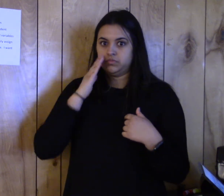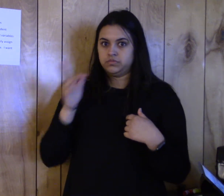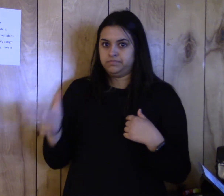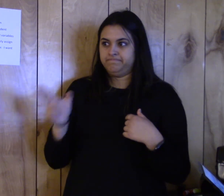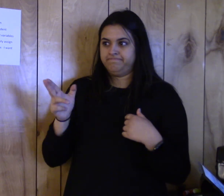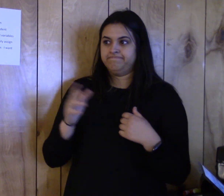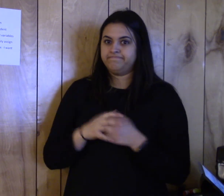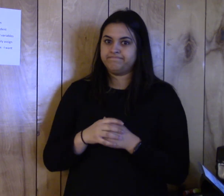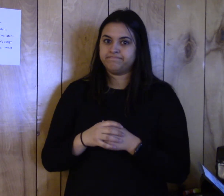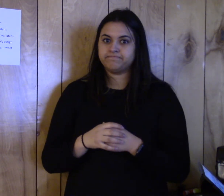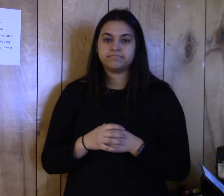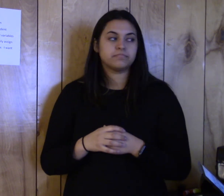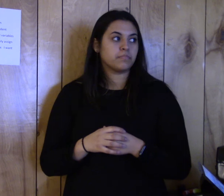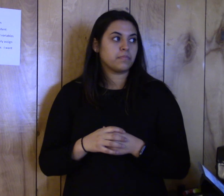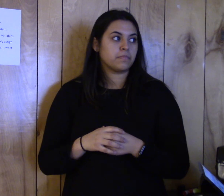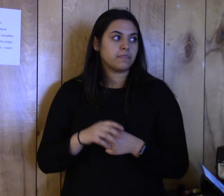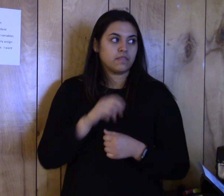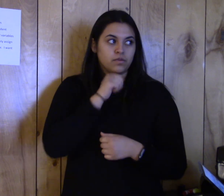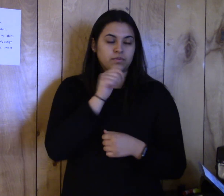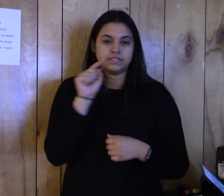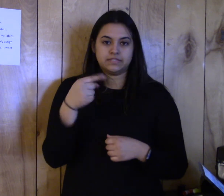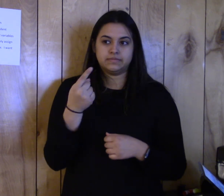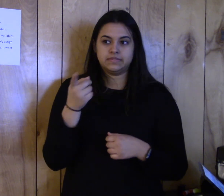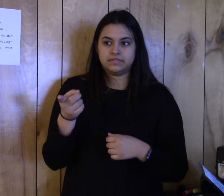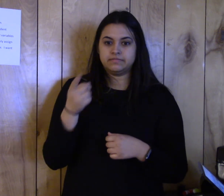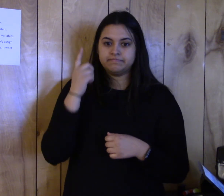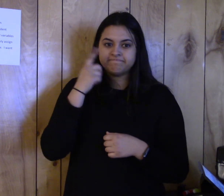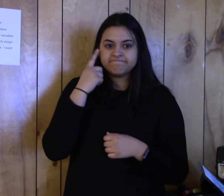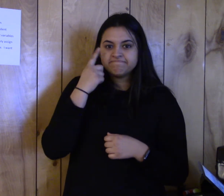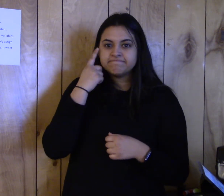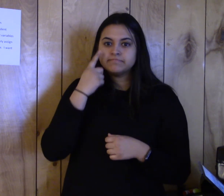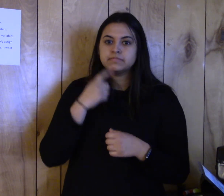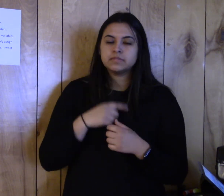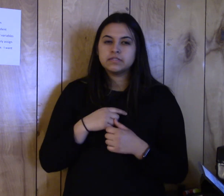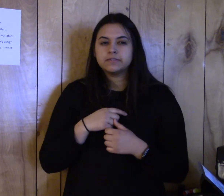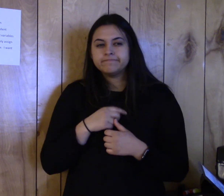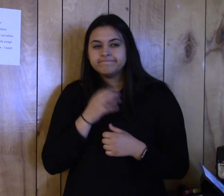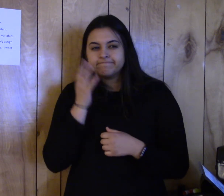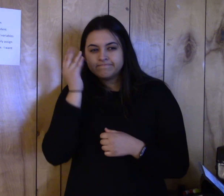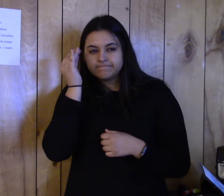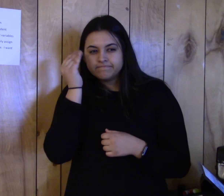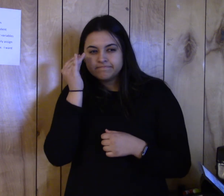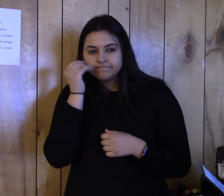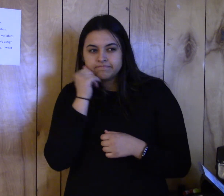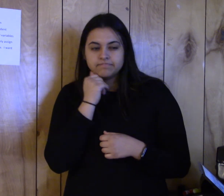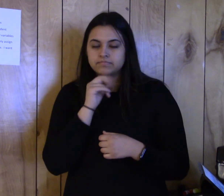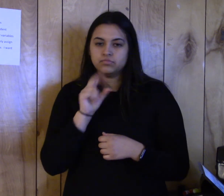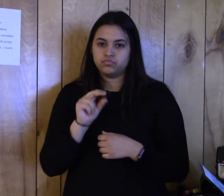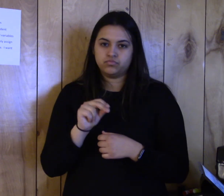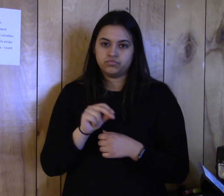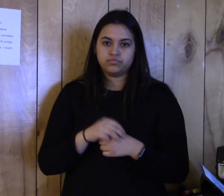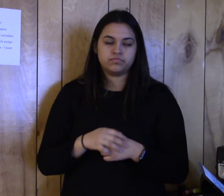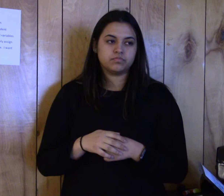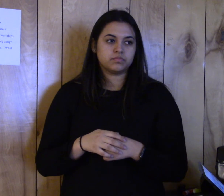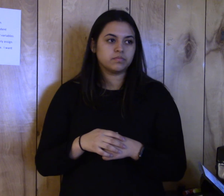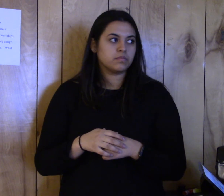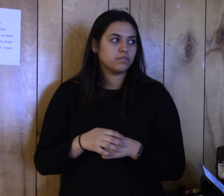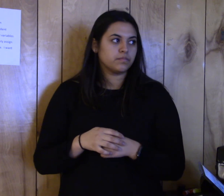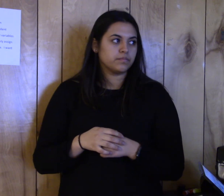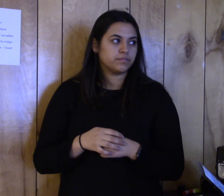It wasn't something that they would think about. It's like, a wild cat, I don't want this around my house, but it's gone. They're not as